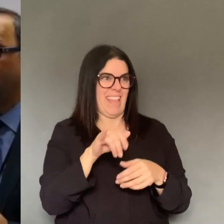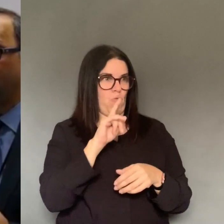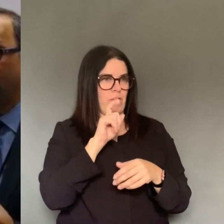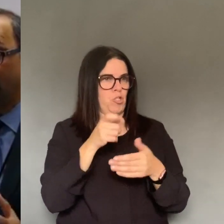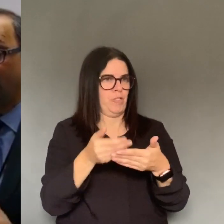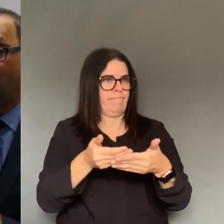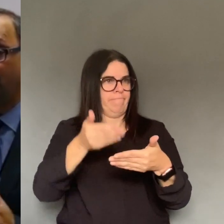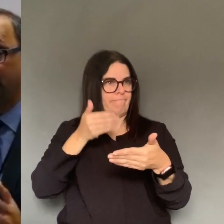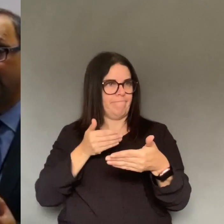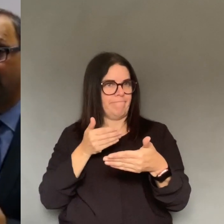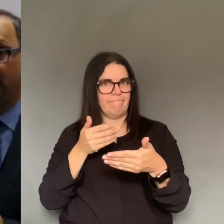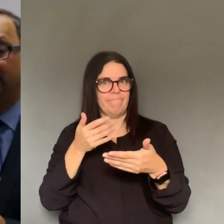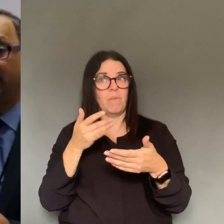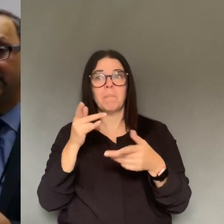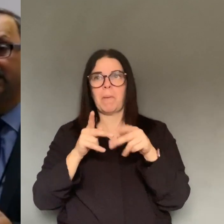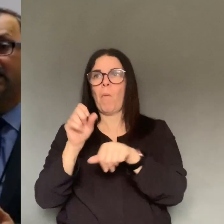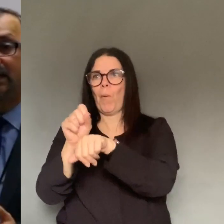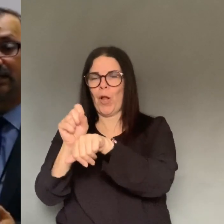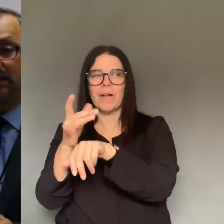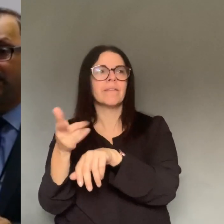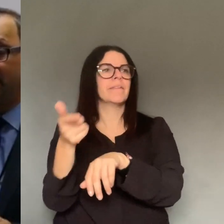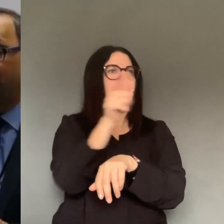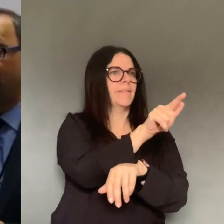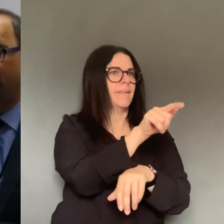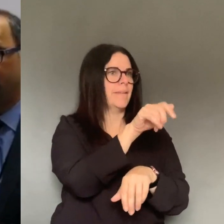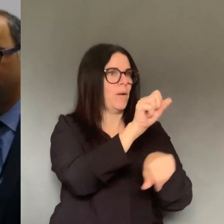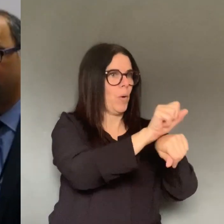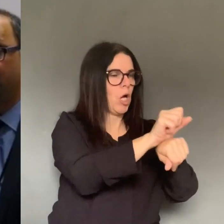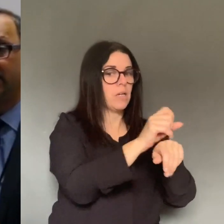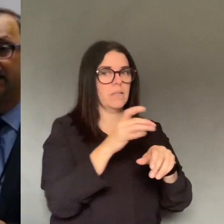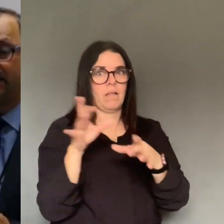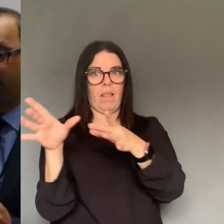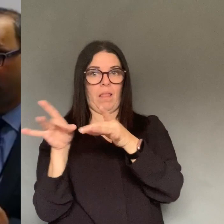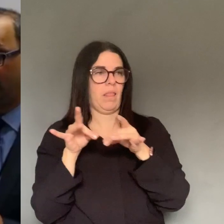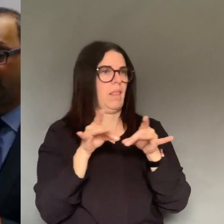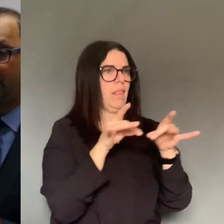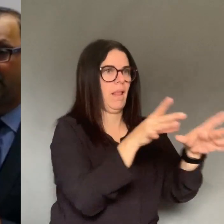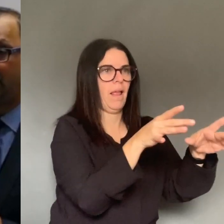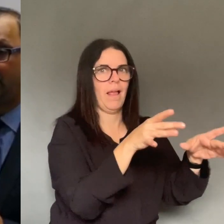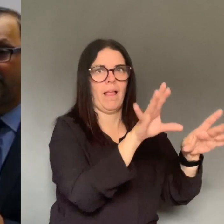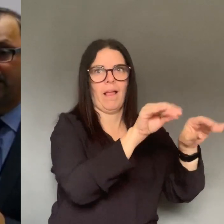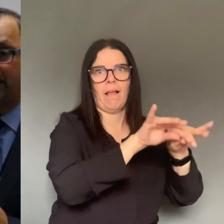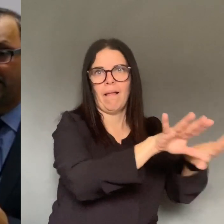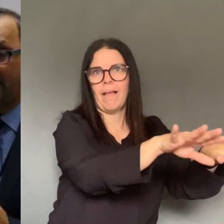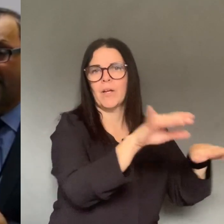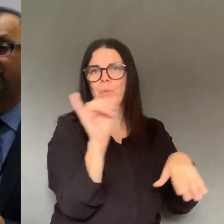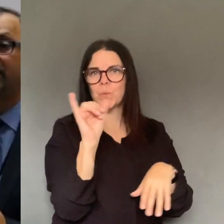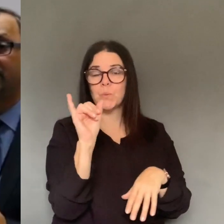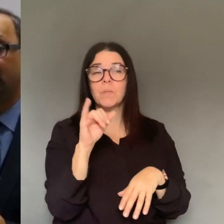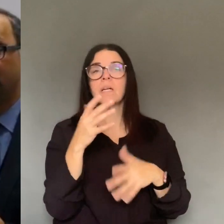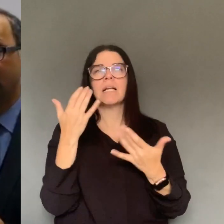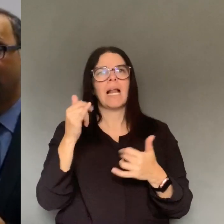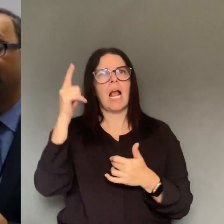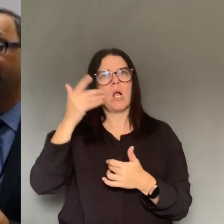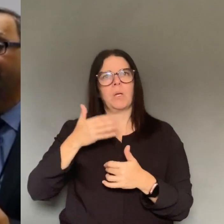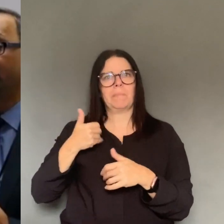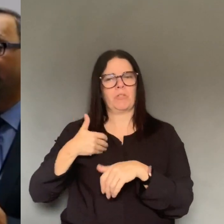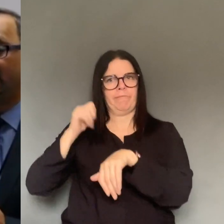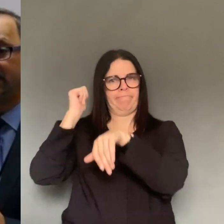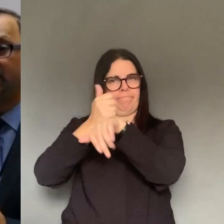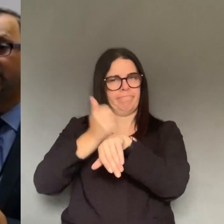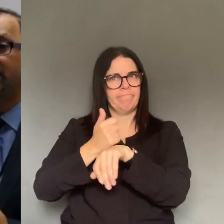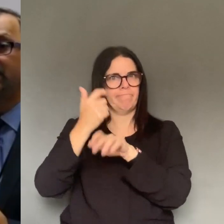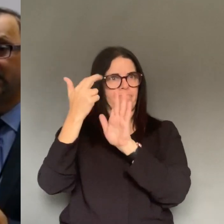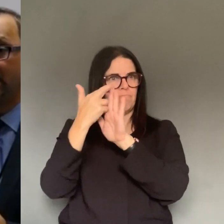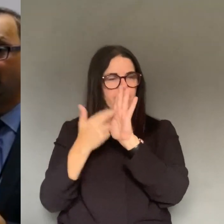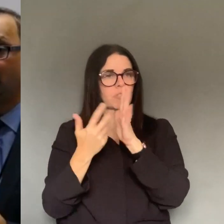think now things are in place. The ministry guidance is in place. Our active screening is happening.